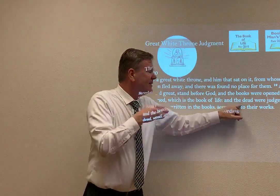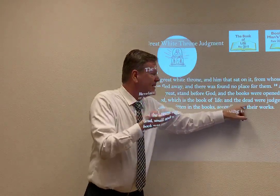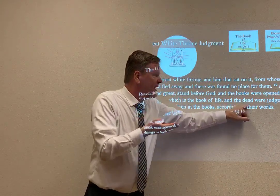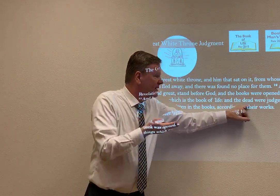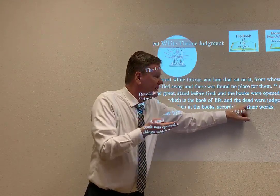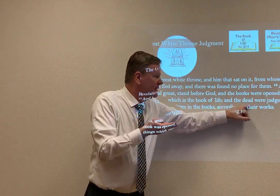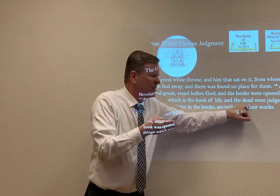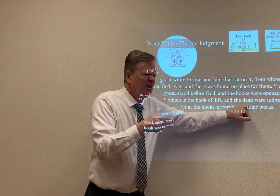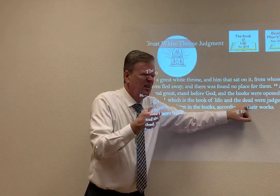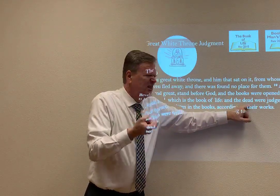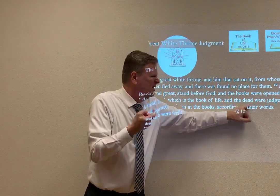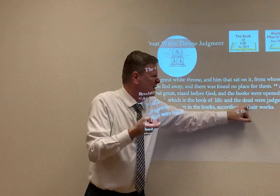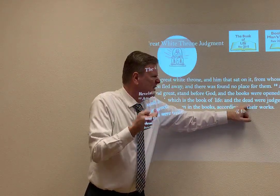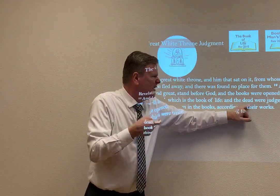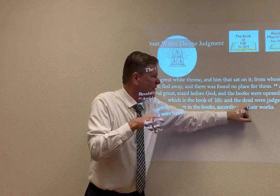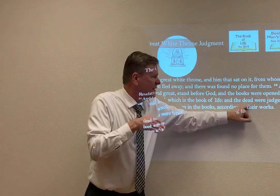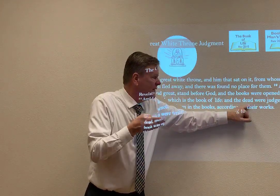And the dead